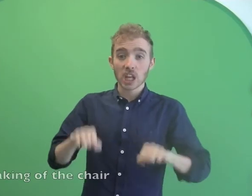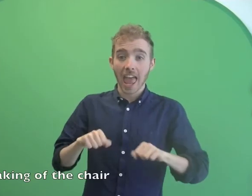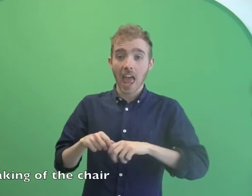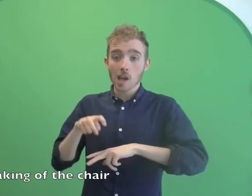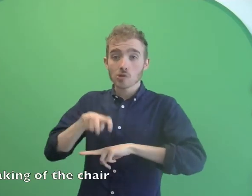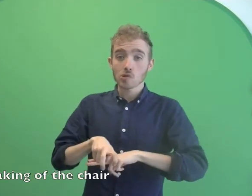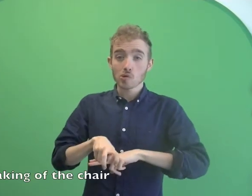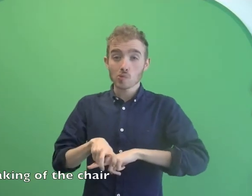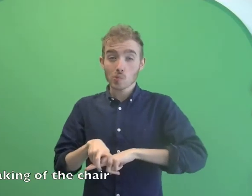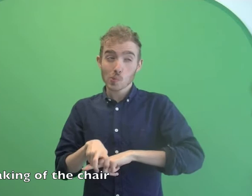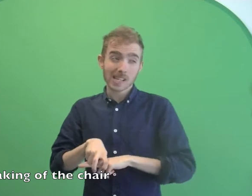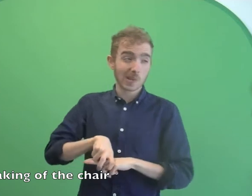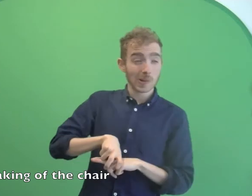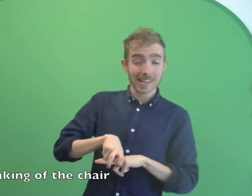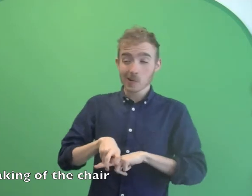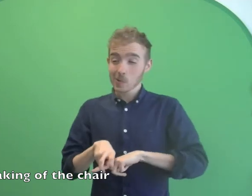The squeaking of the chair